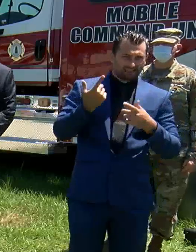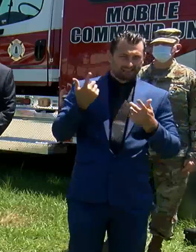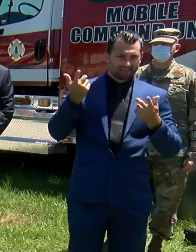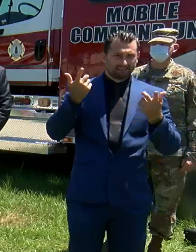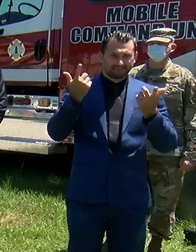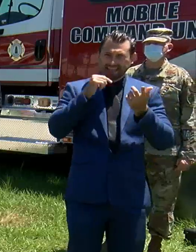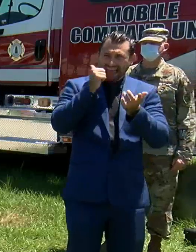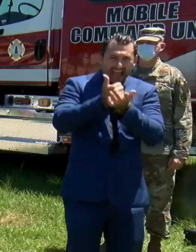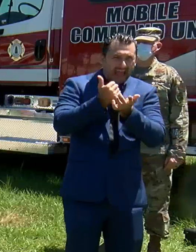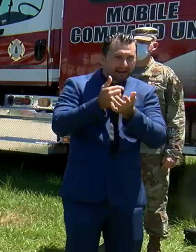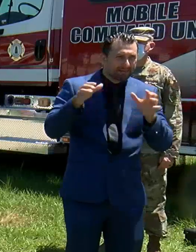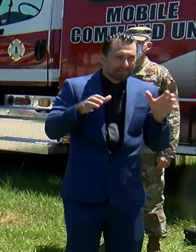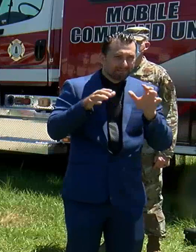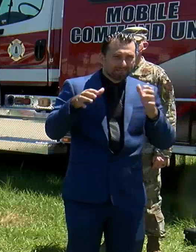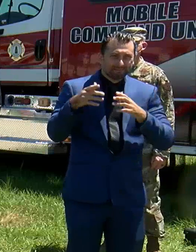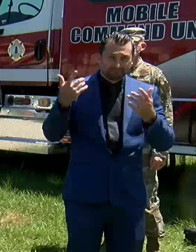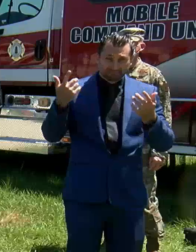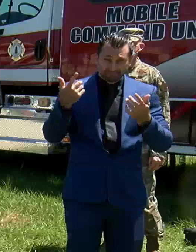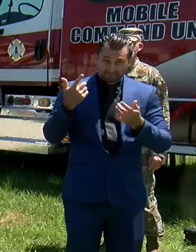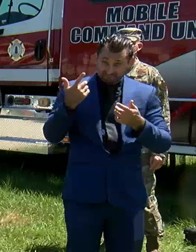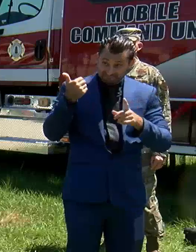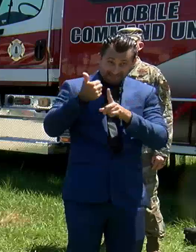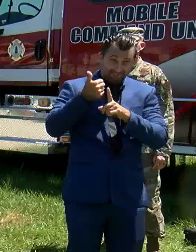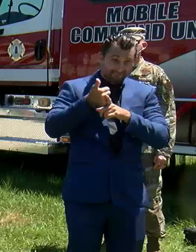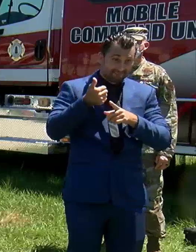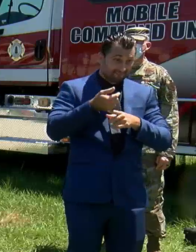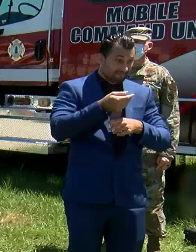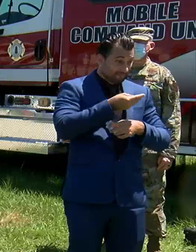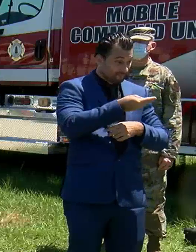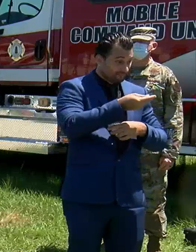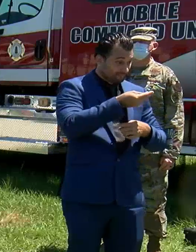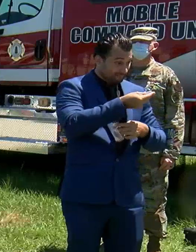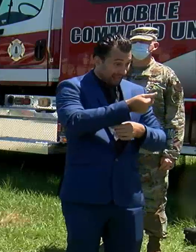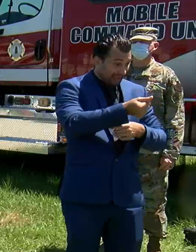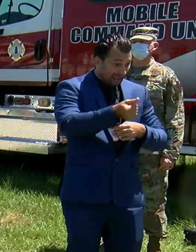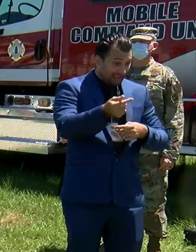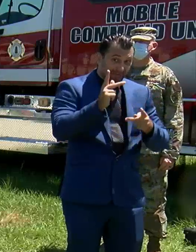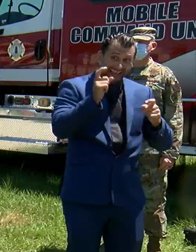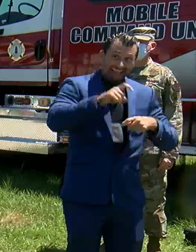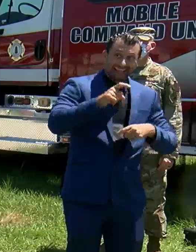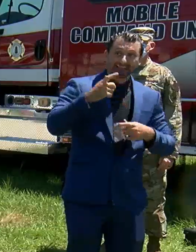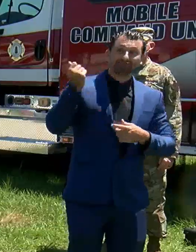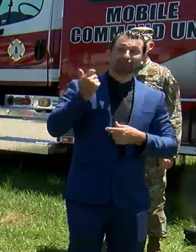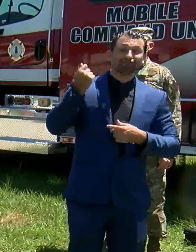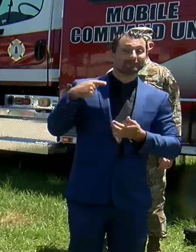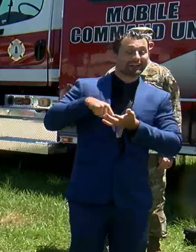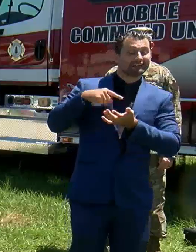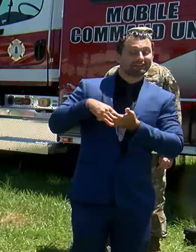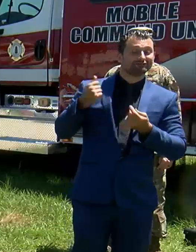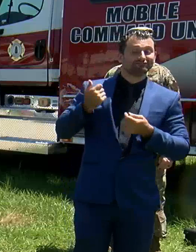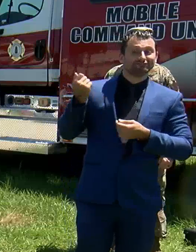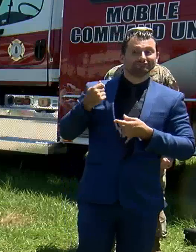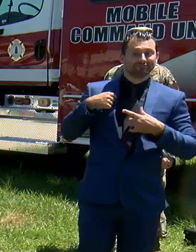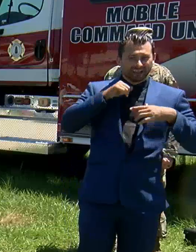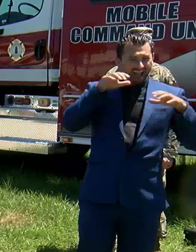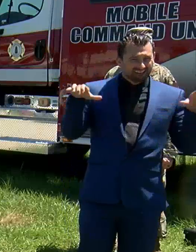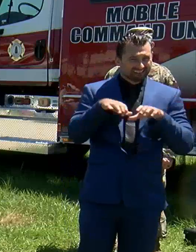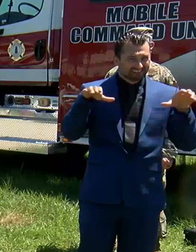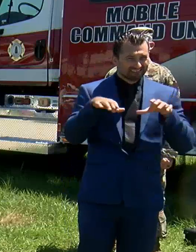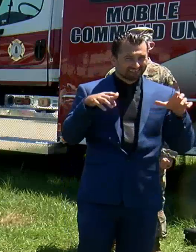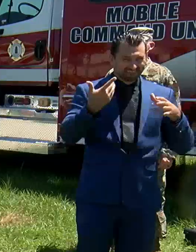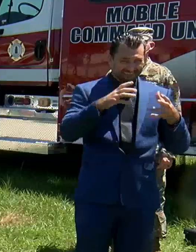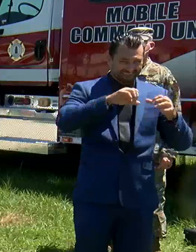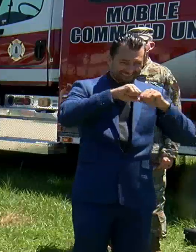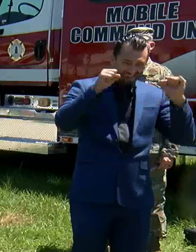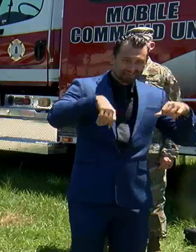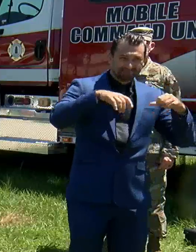Well, as you know, DEO does more than just this. This is obviously front and center, but they do things like hurricane relief and things. I just didn't want